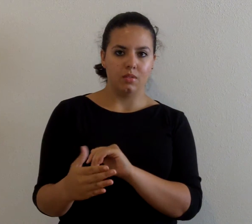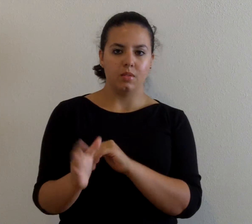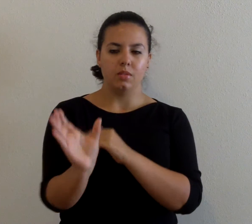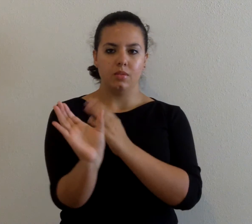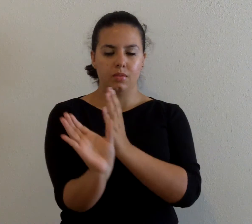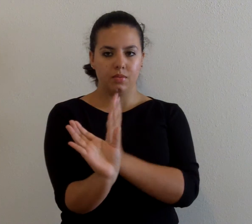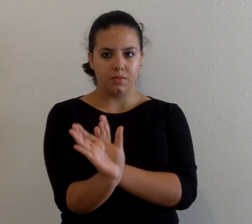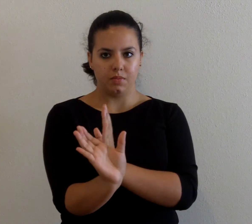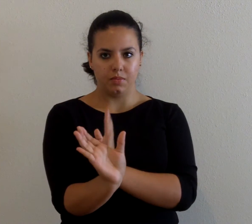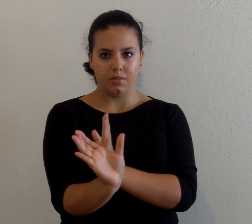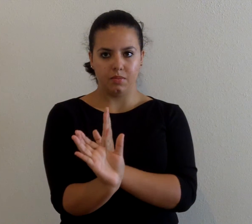Psychology.